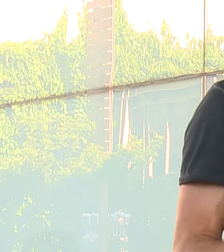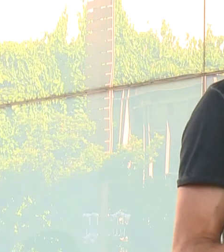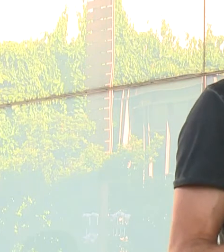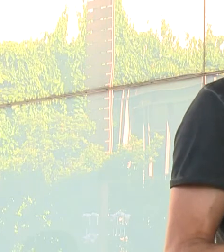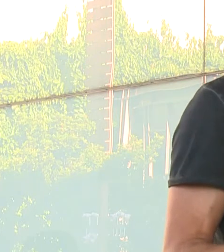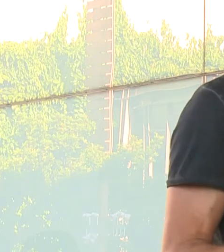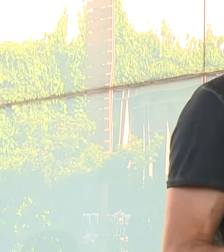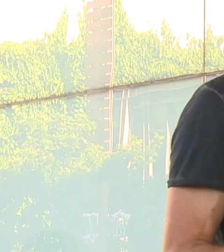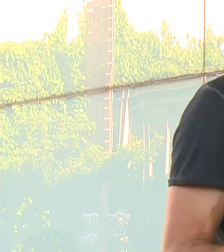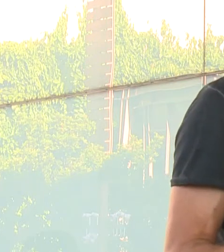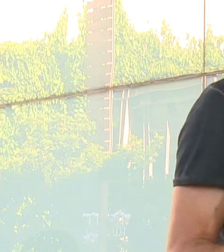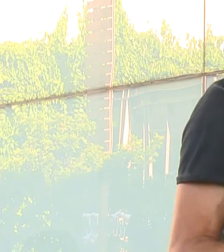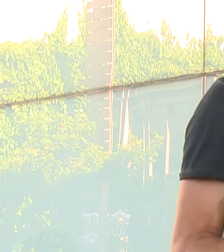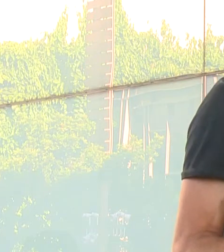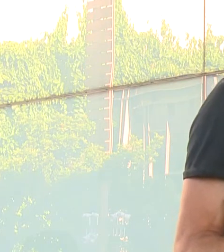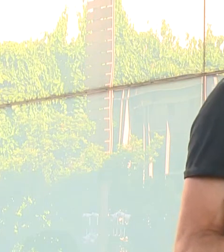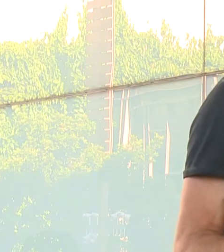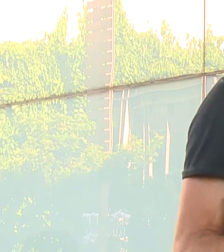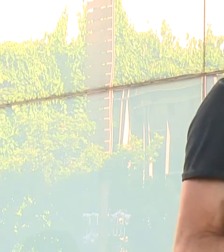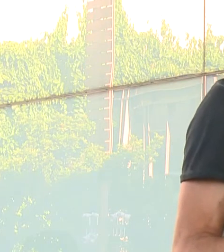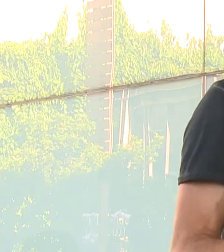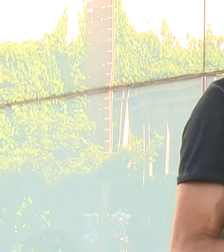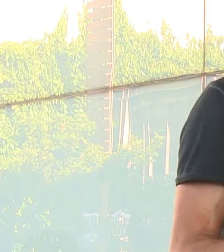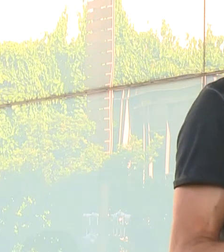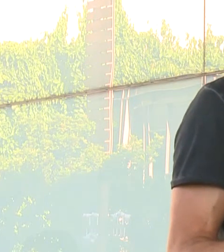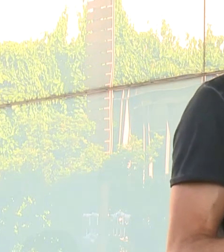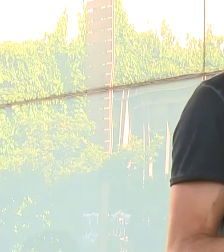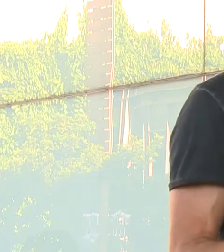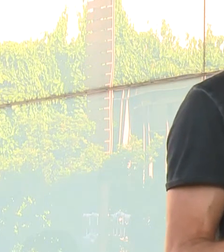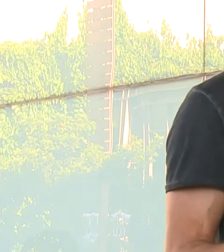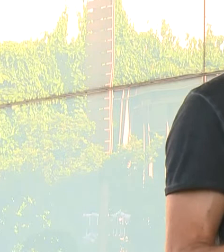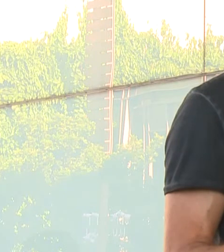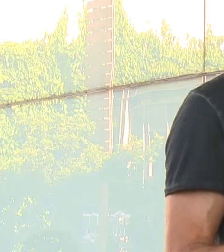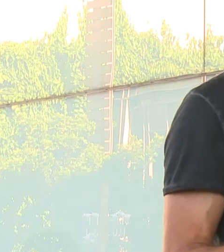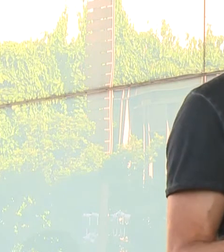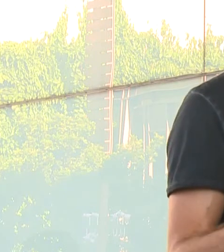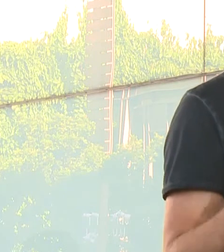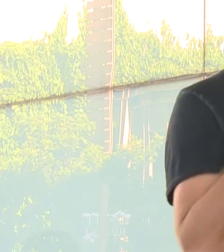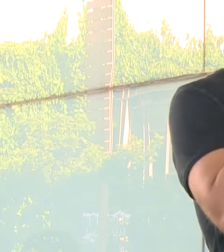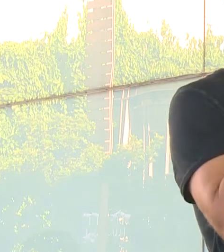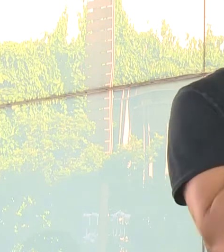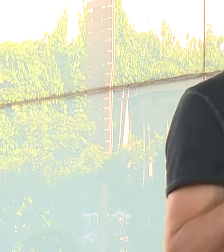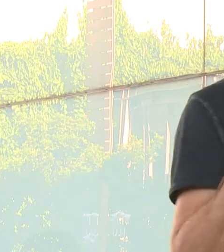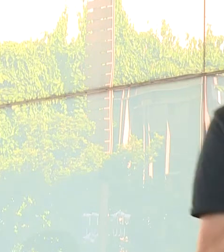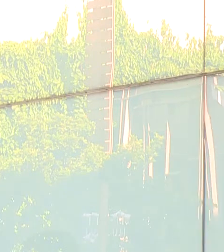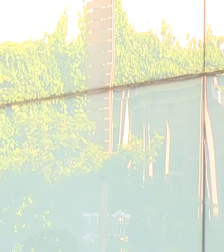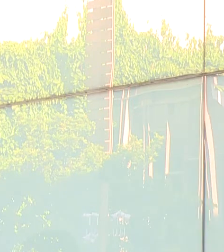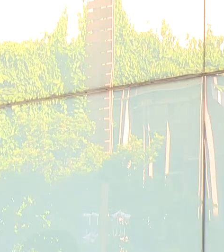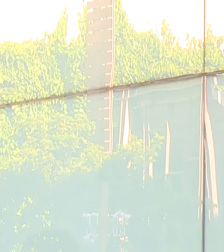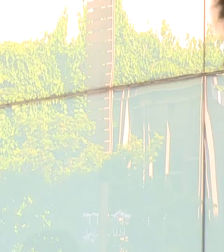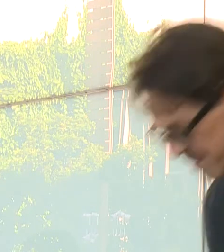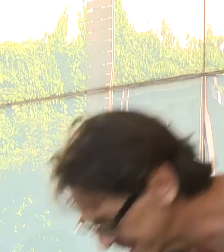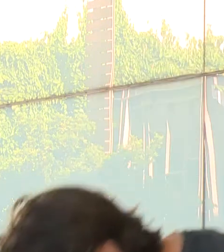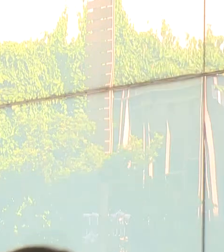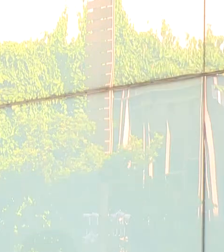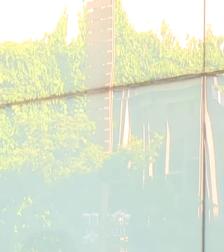gave me a groundwork and knowledge to bring the mechanics of literally manning up an army for a few more films to come. Just, excuse